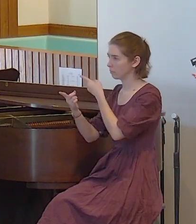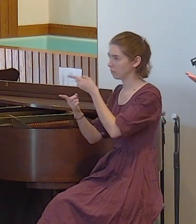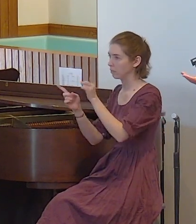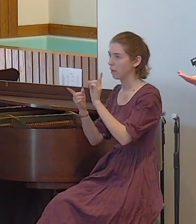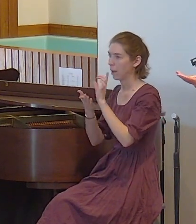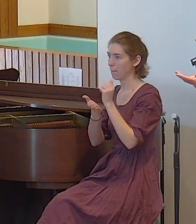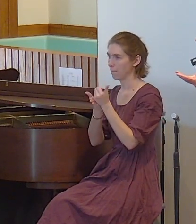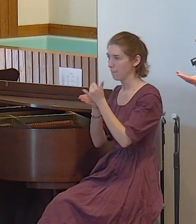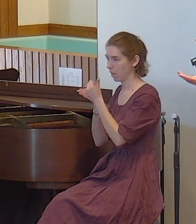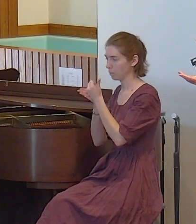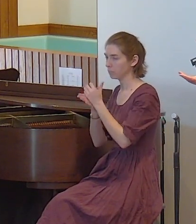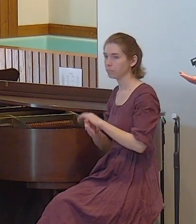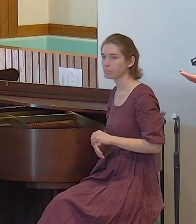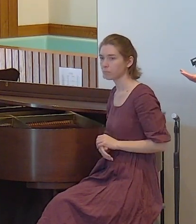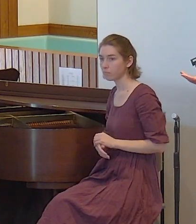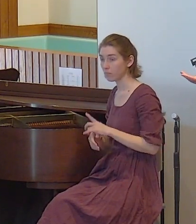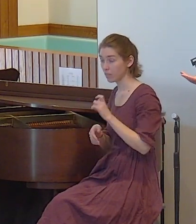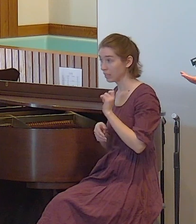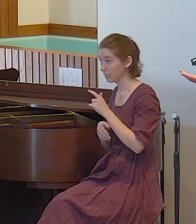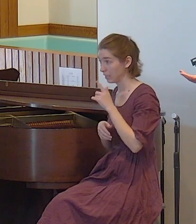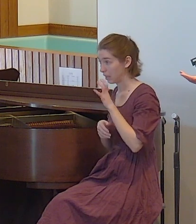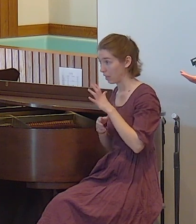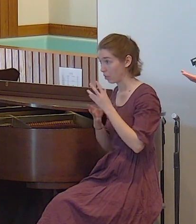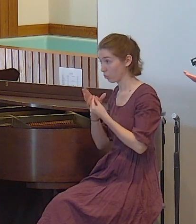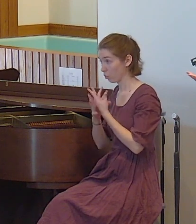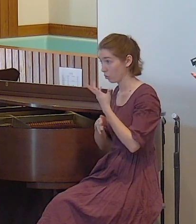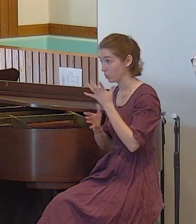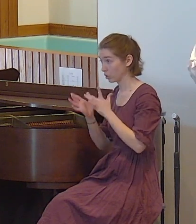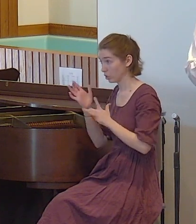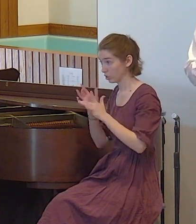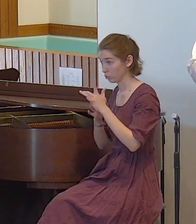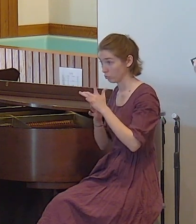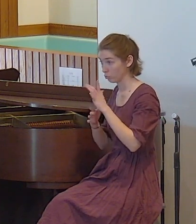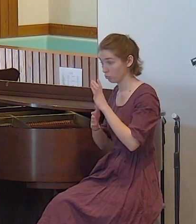And that's what's needed, growth in Jesus Christ.